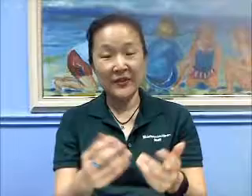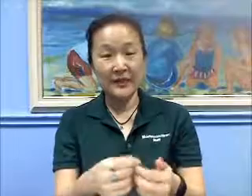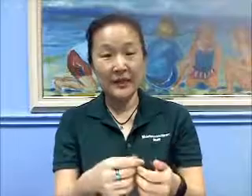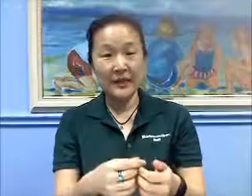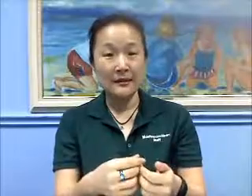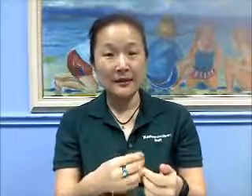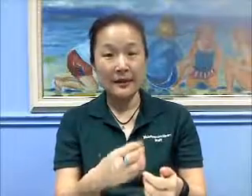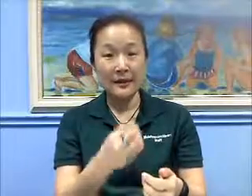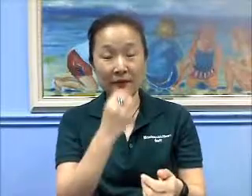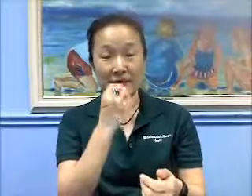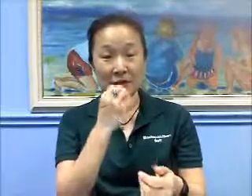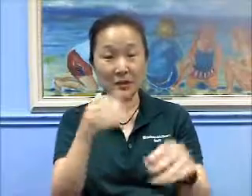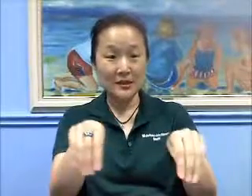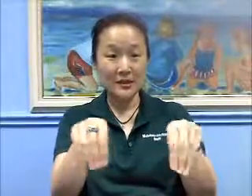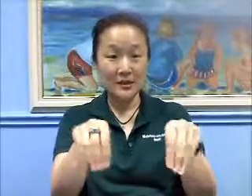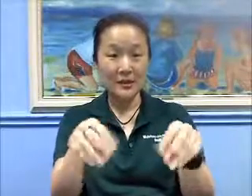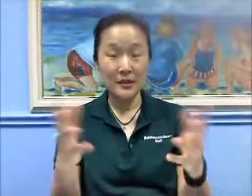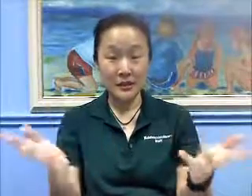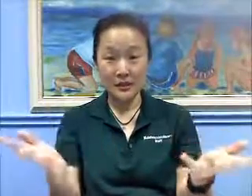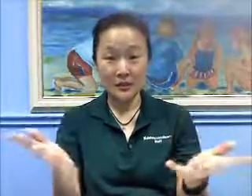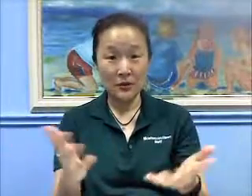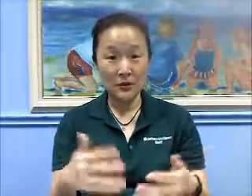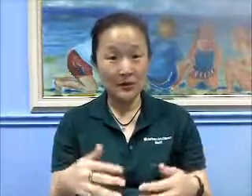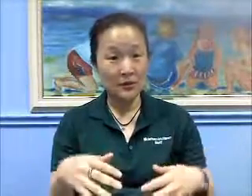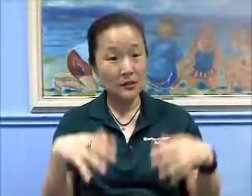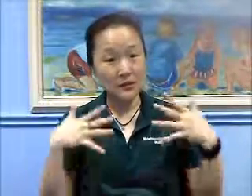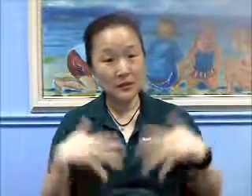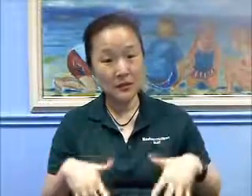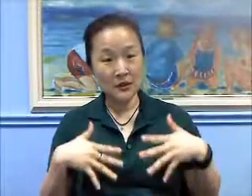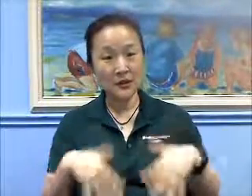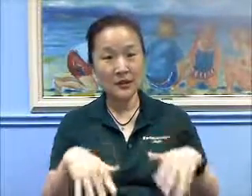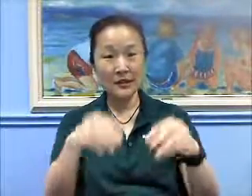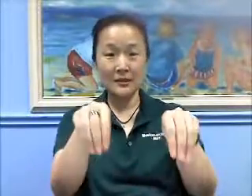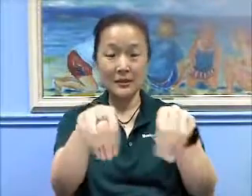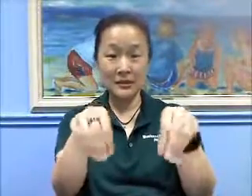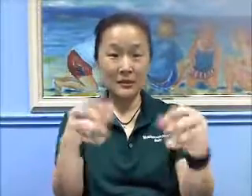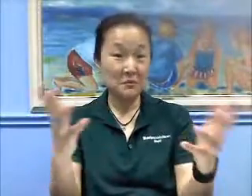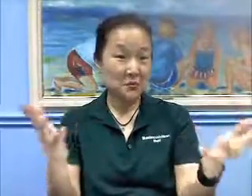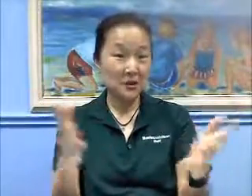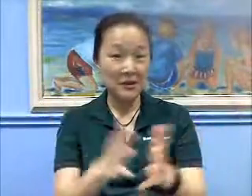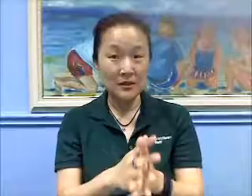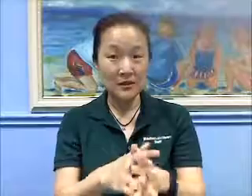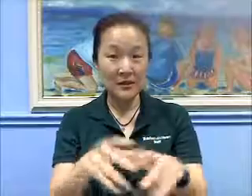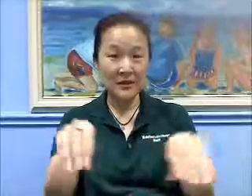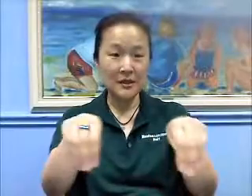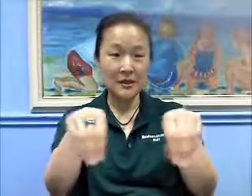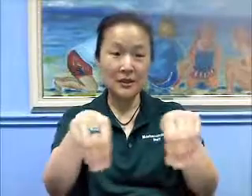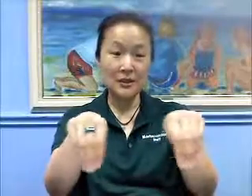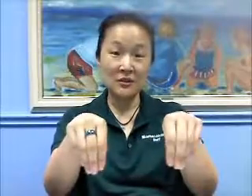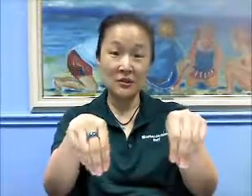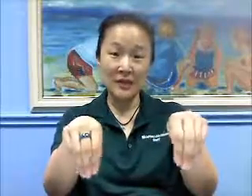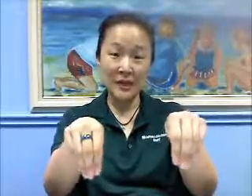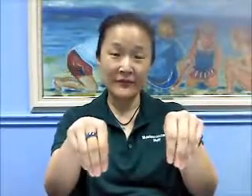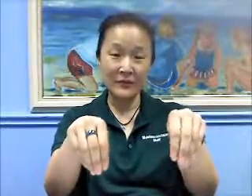you say like food store, then that's grocery store. If you do clothing store, but this is a general sign for